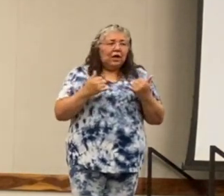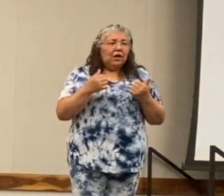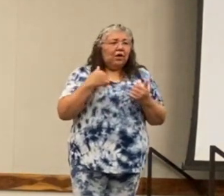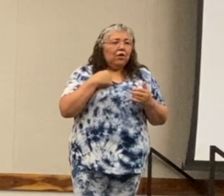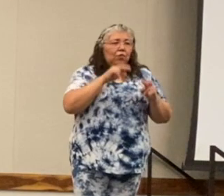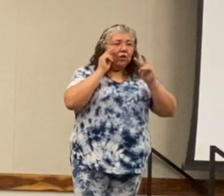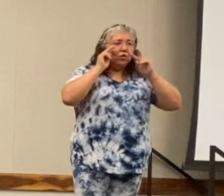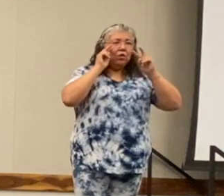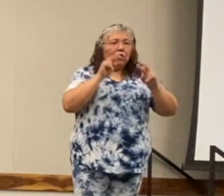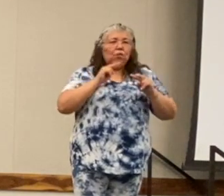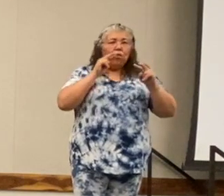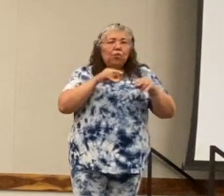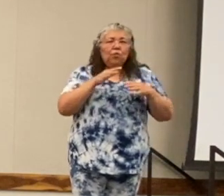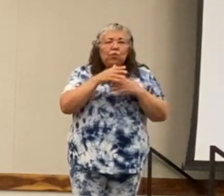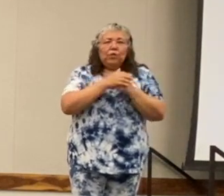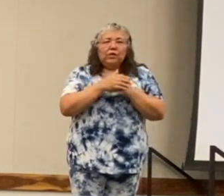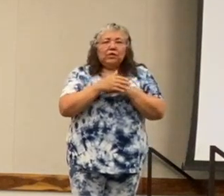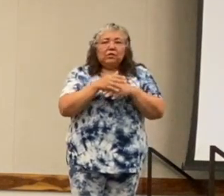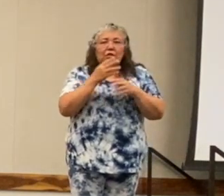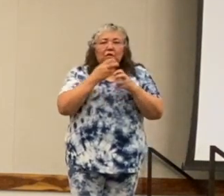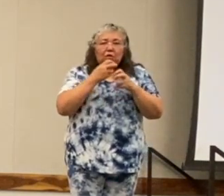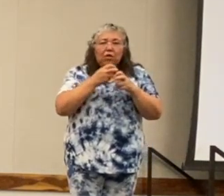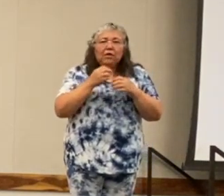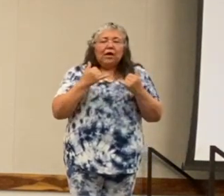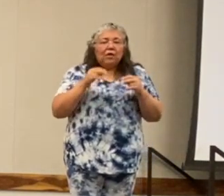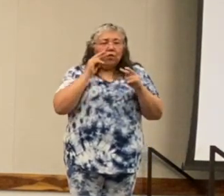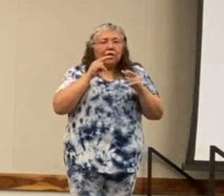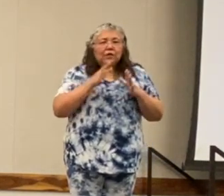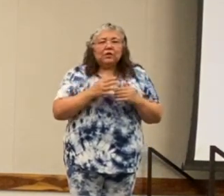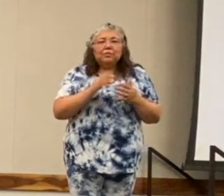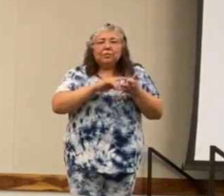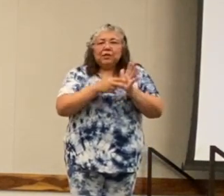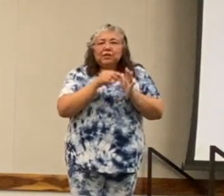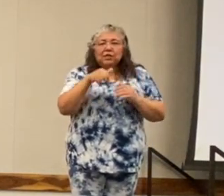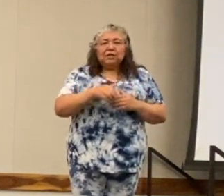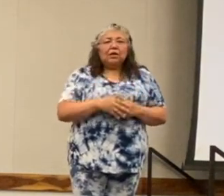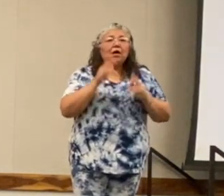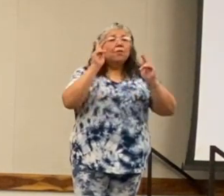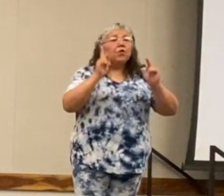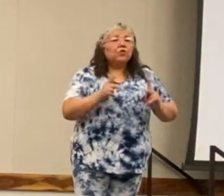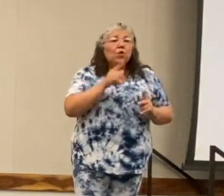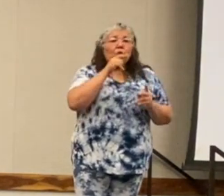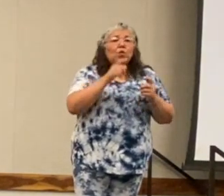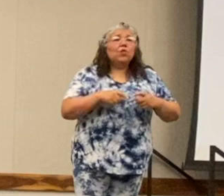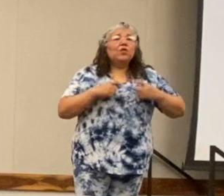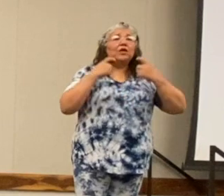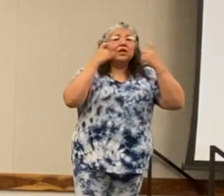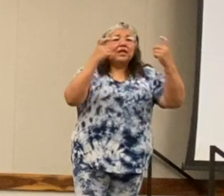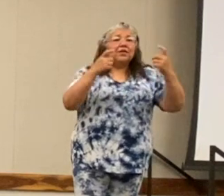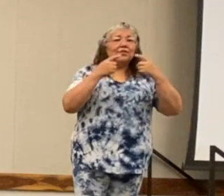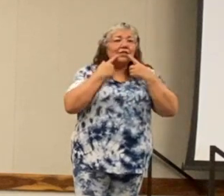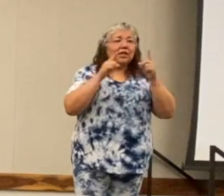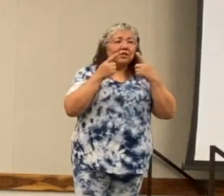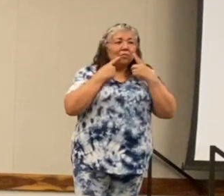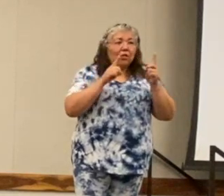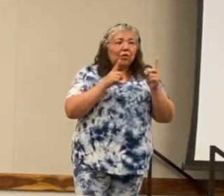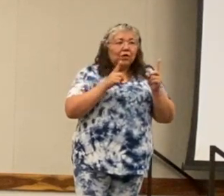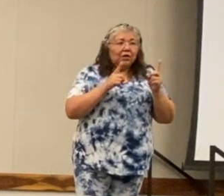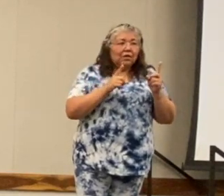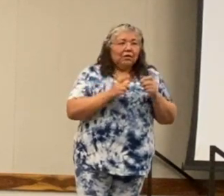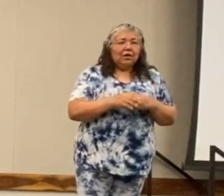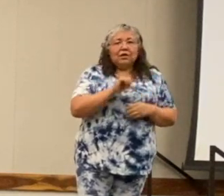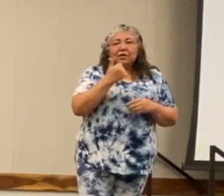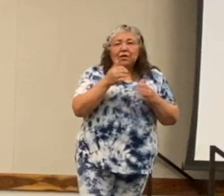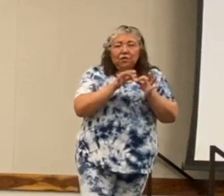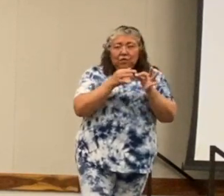to witness harder. If you look at the word witness, it means this. A person who gives testimony. Another word for